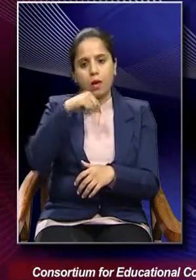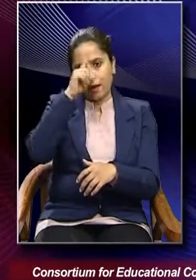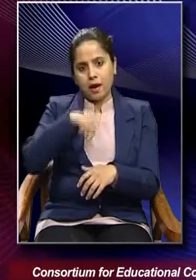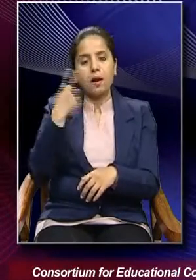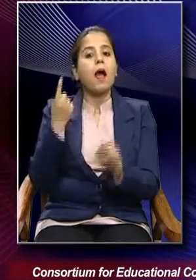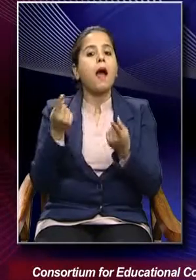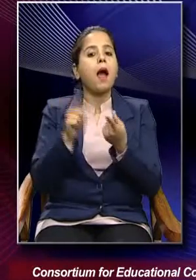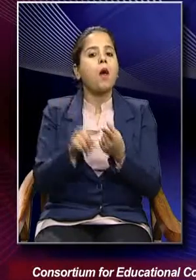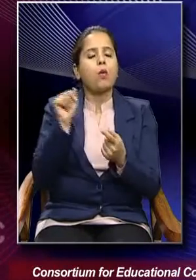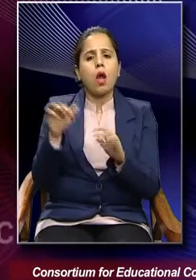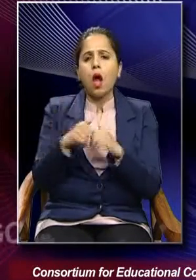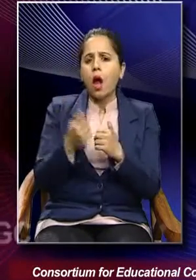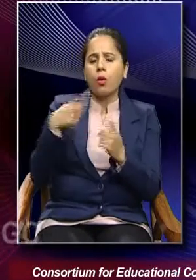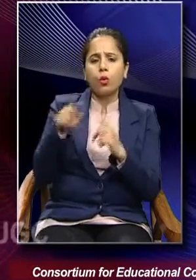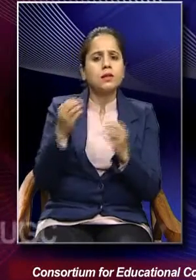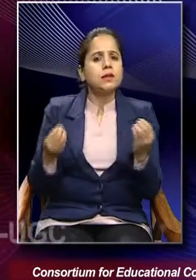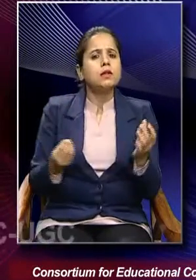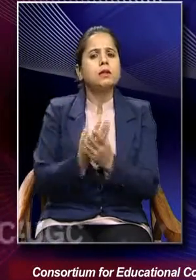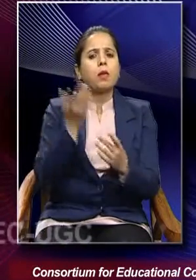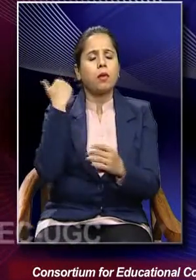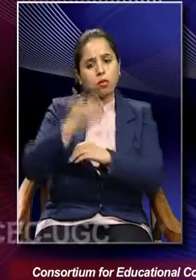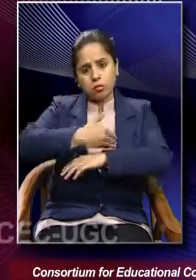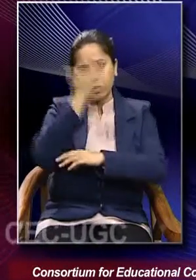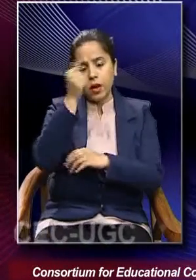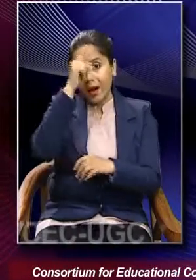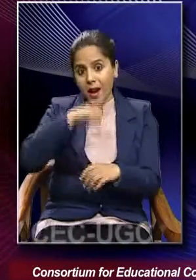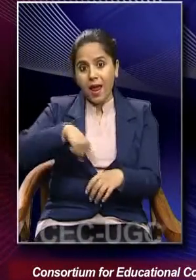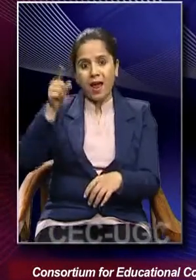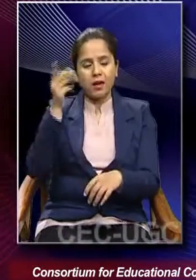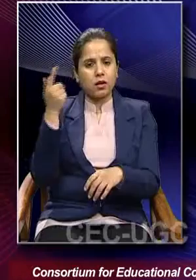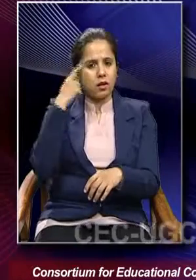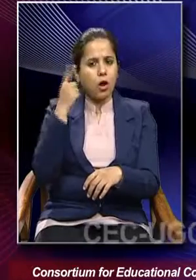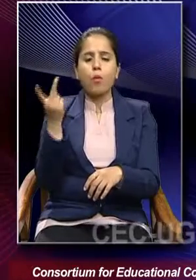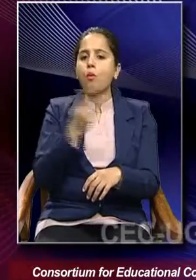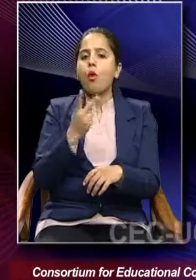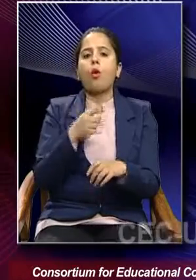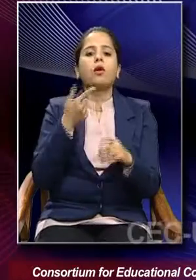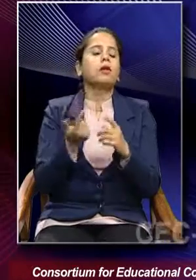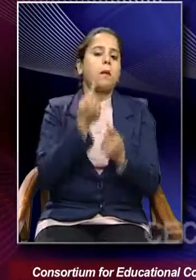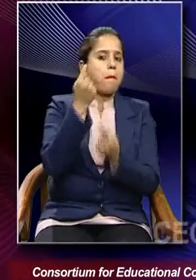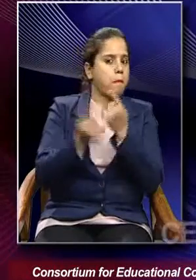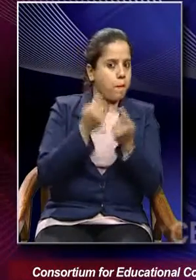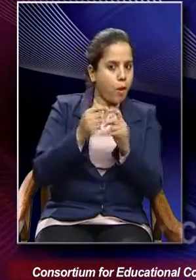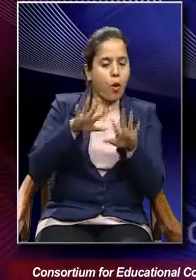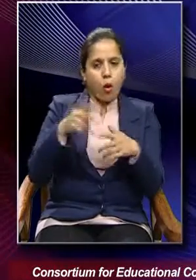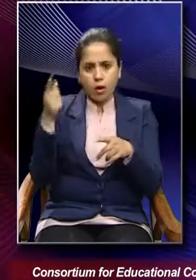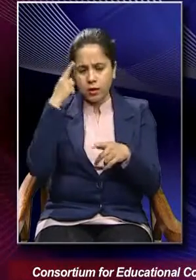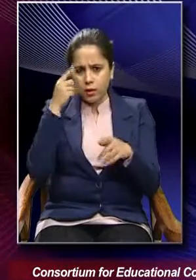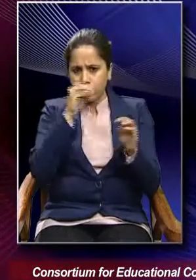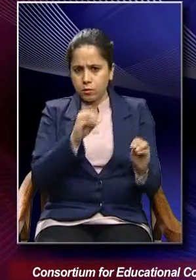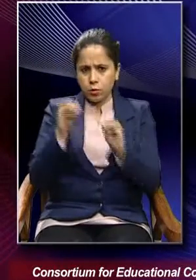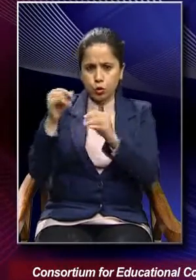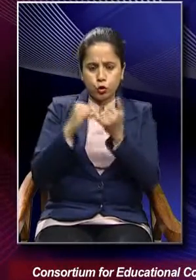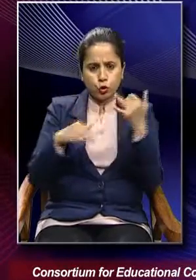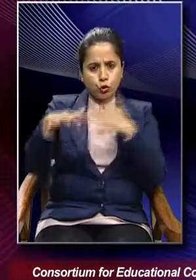scene and how he started organizing Indians both politically as well as mobilized them